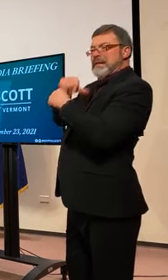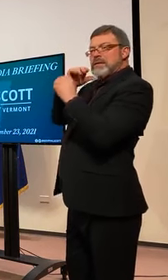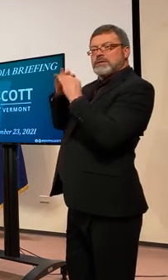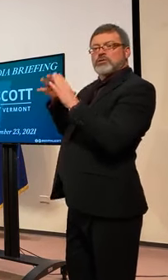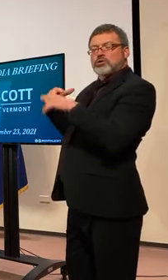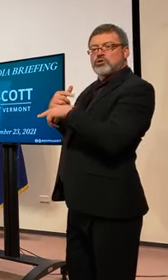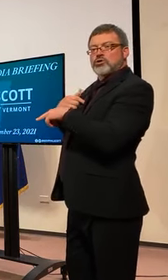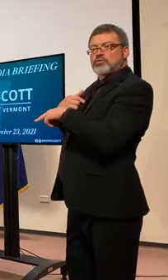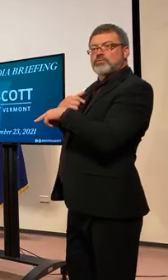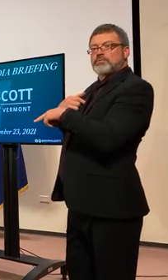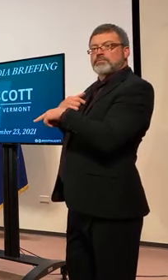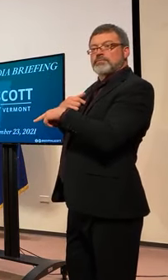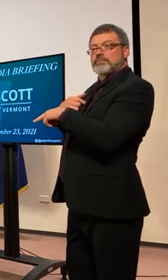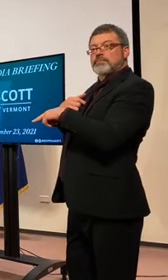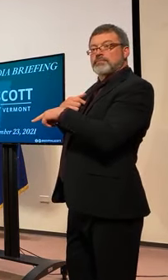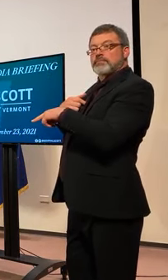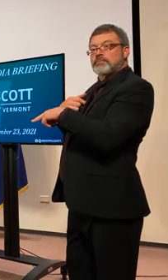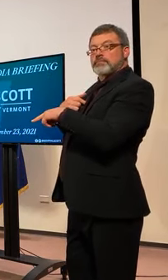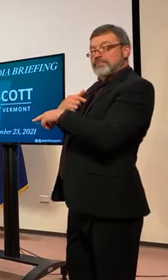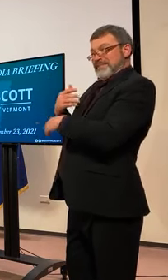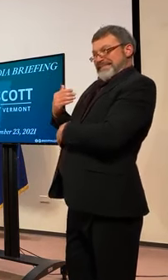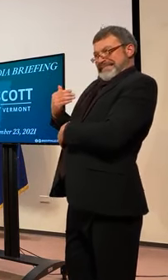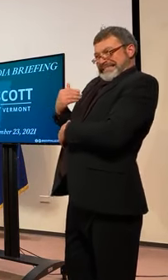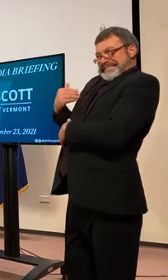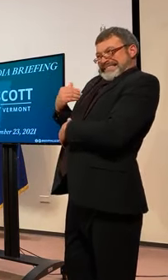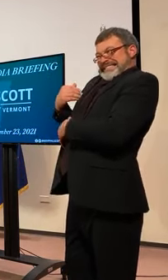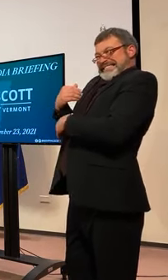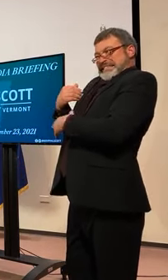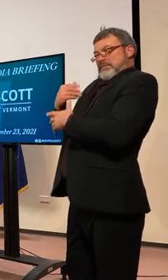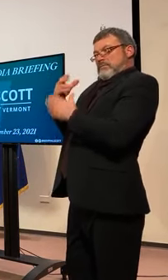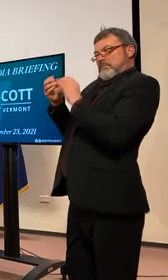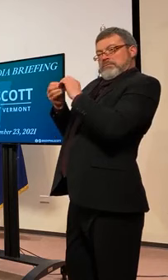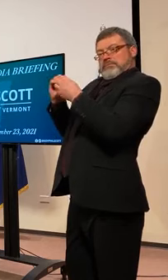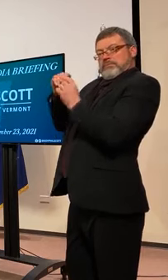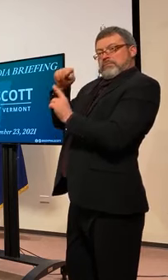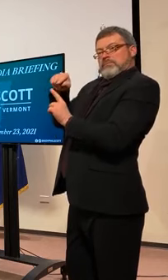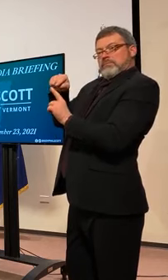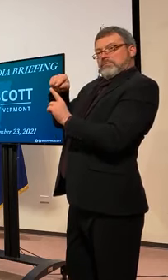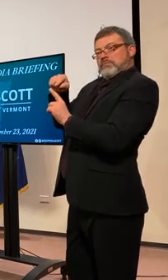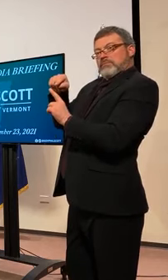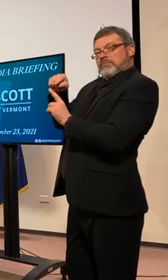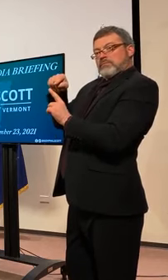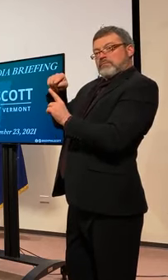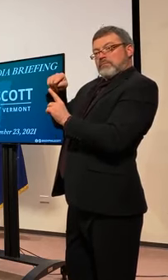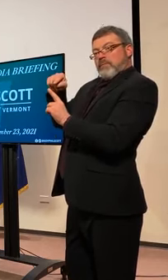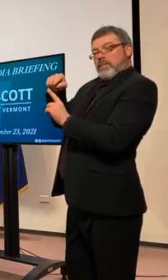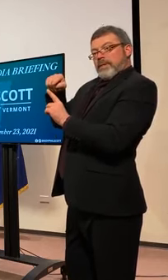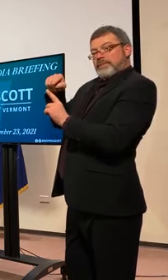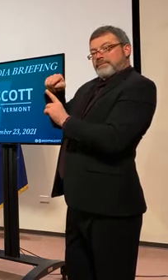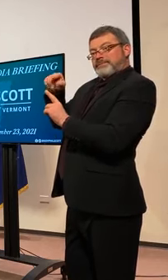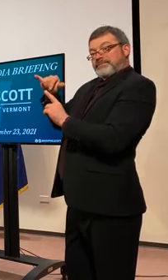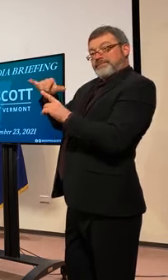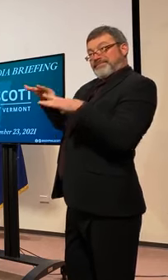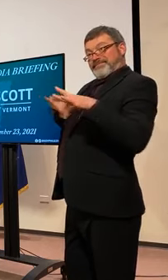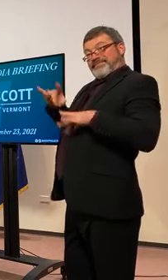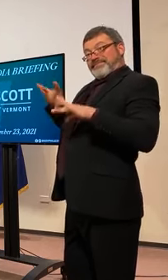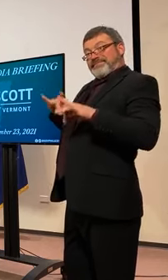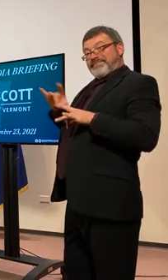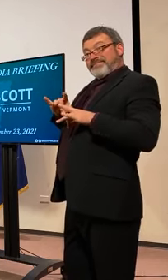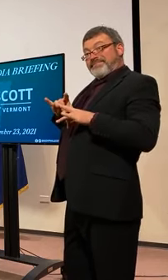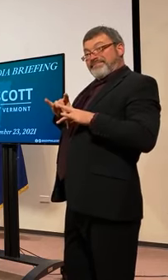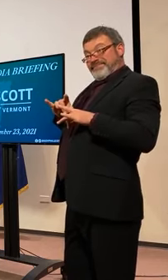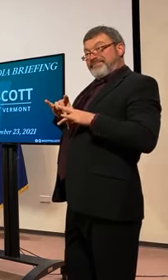what is the latest numbers as to on this latest uptick on positive tests?